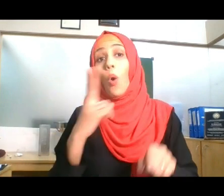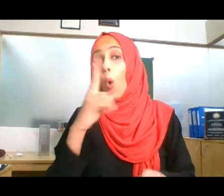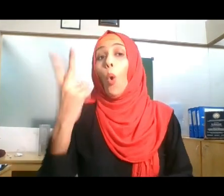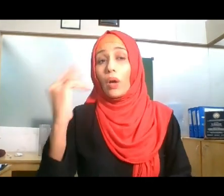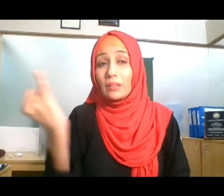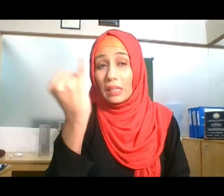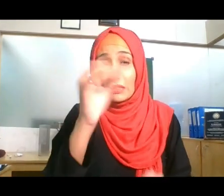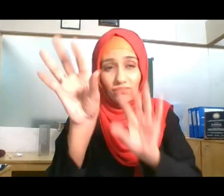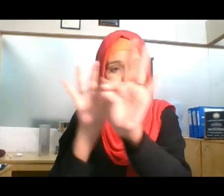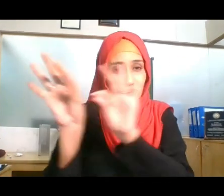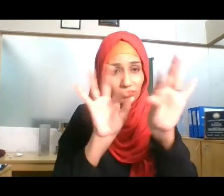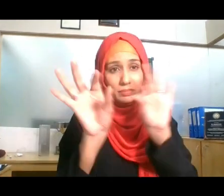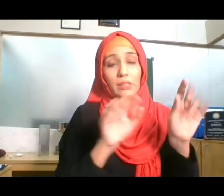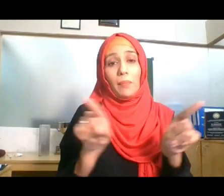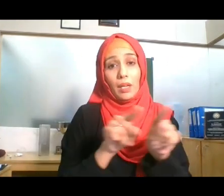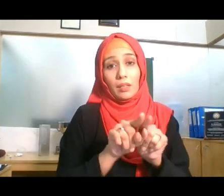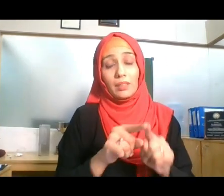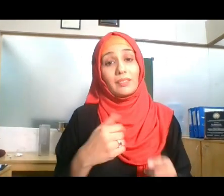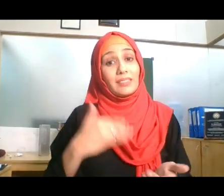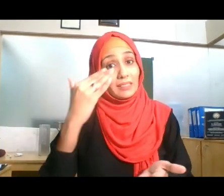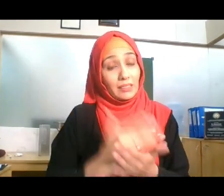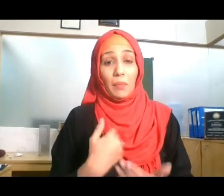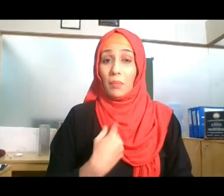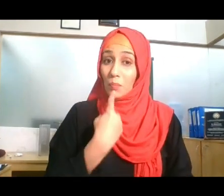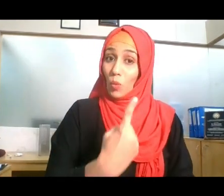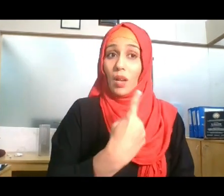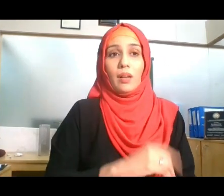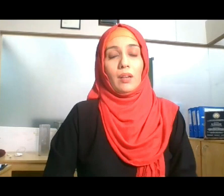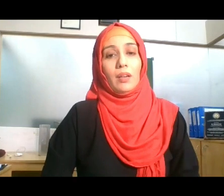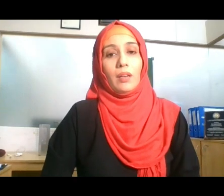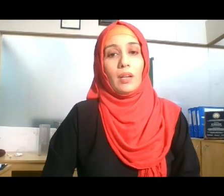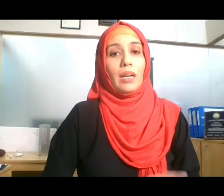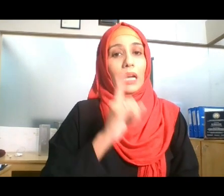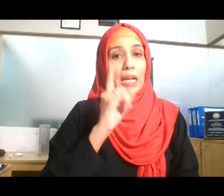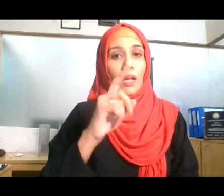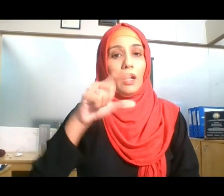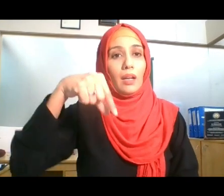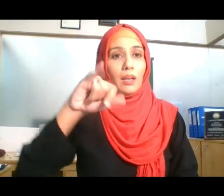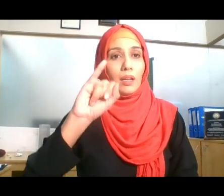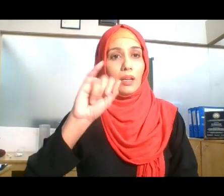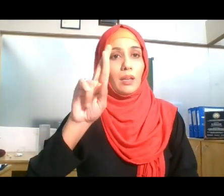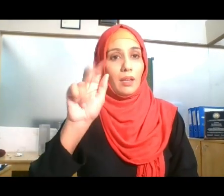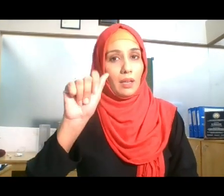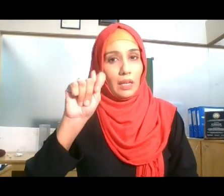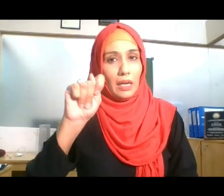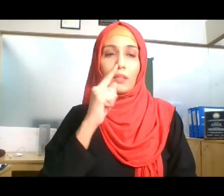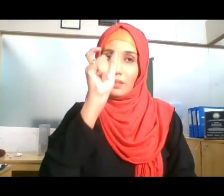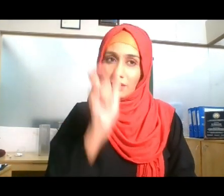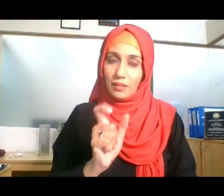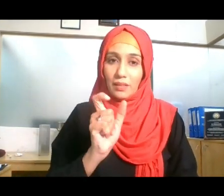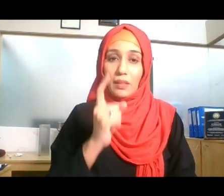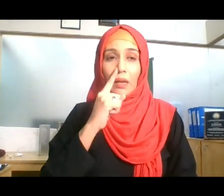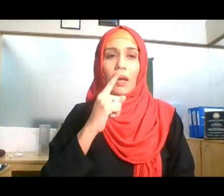more. I want to end by saying that there is one, Kiran Ishtiaq, who is